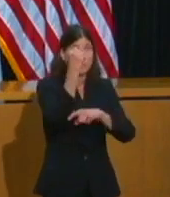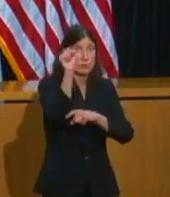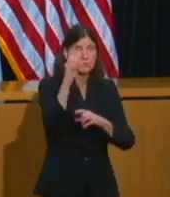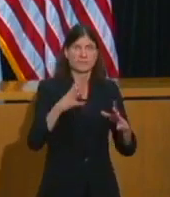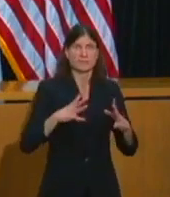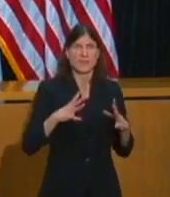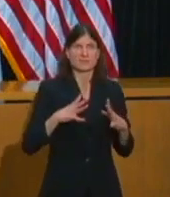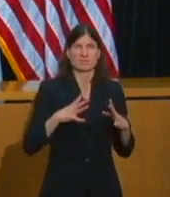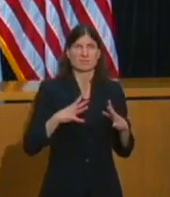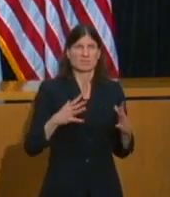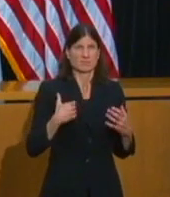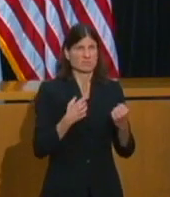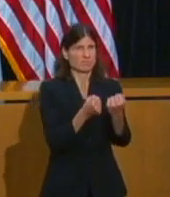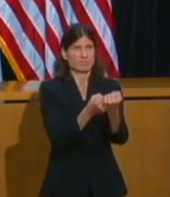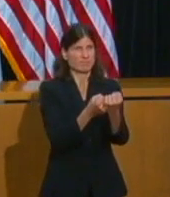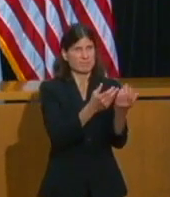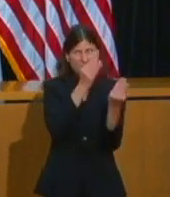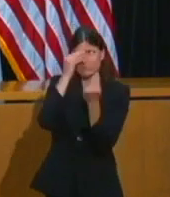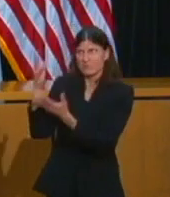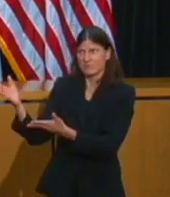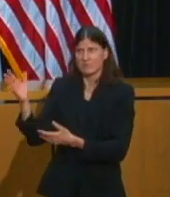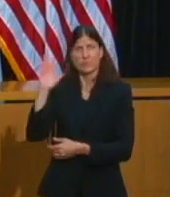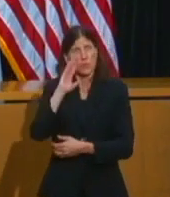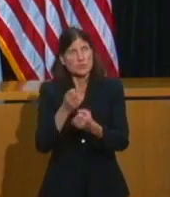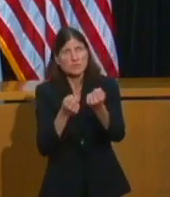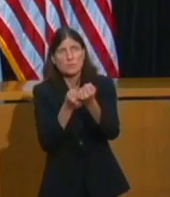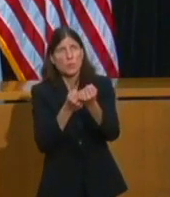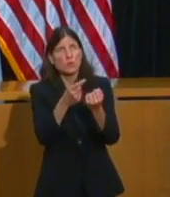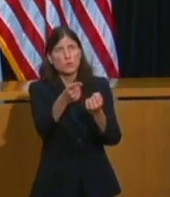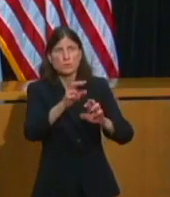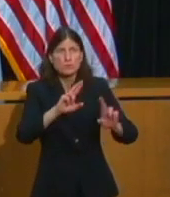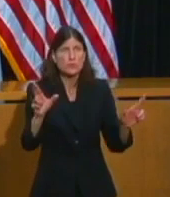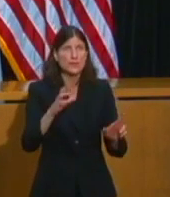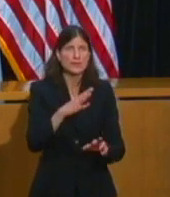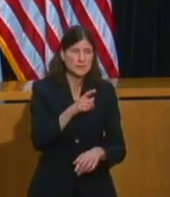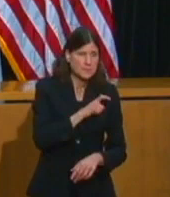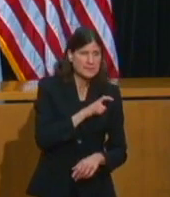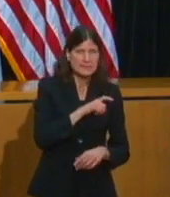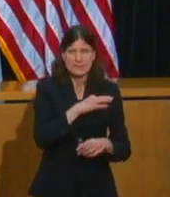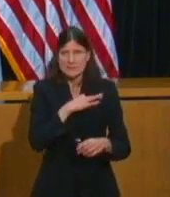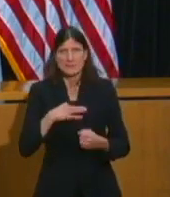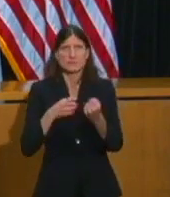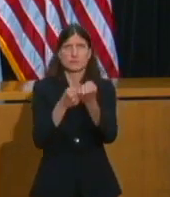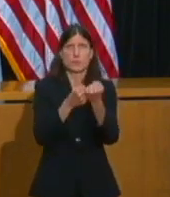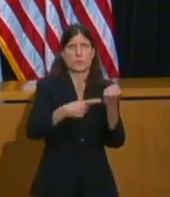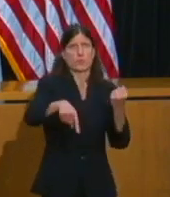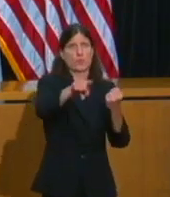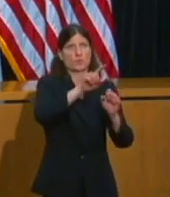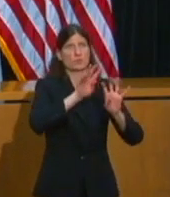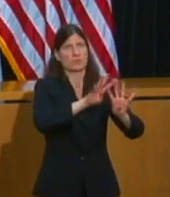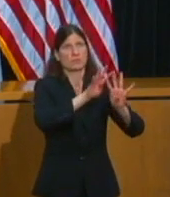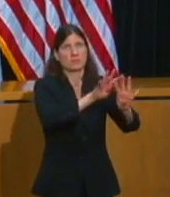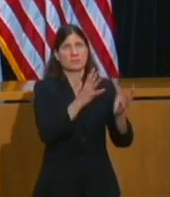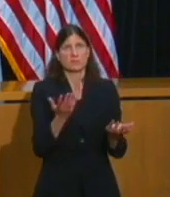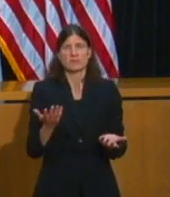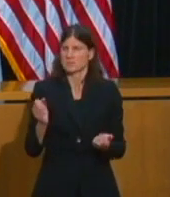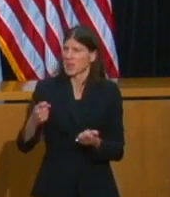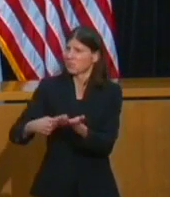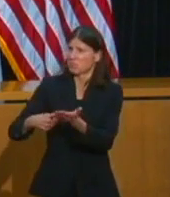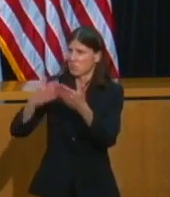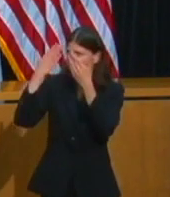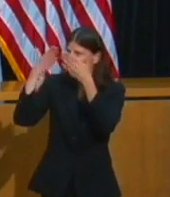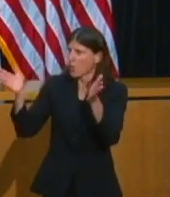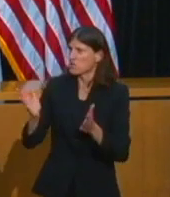the route looks like, how big the crowd's going to be, where it's going to go. You know, just the kind of stuff that you would normally expect us to be talking to them about. Does the state